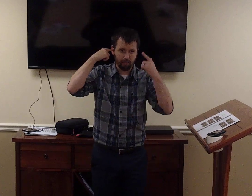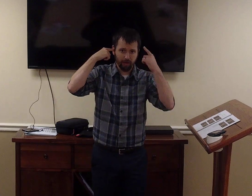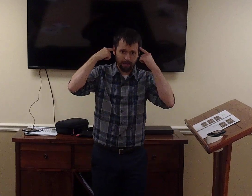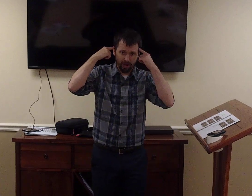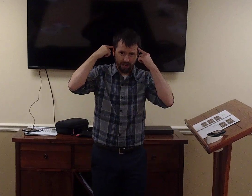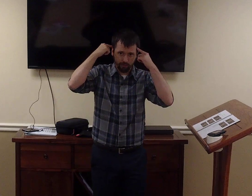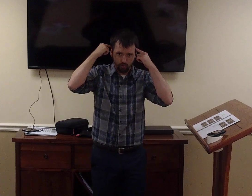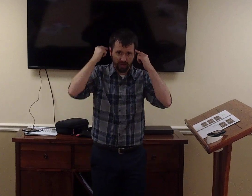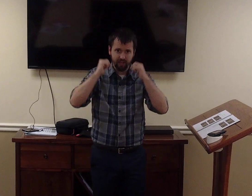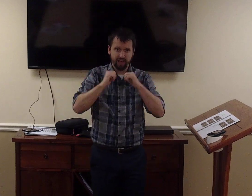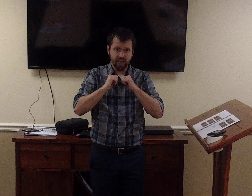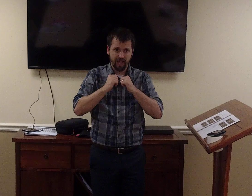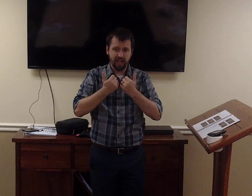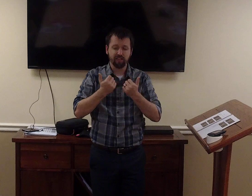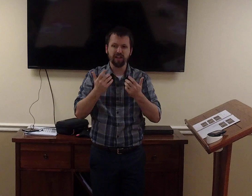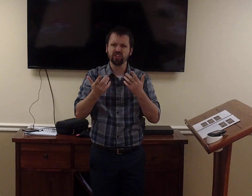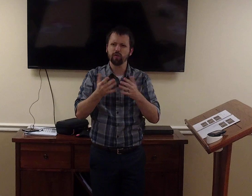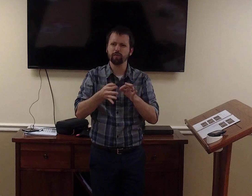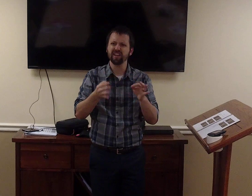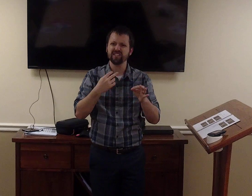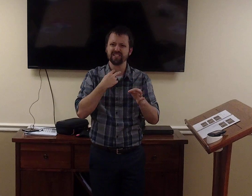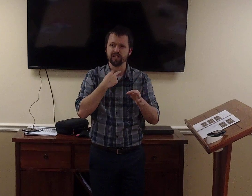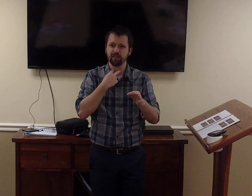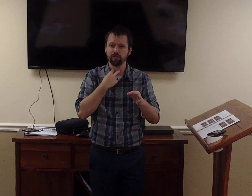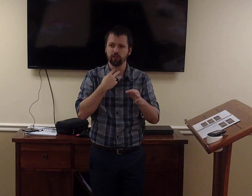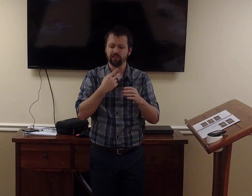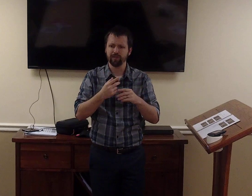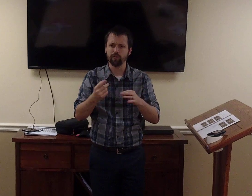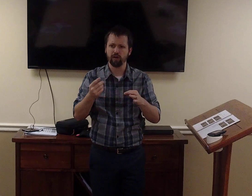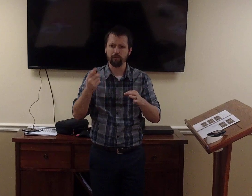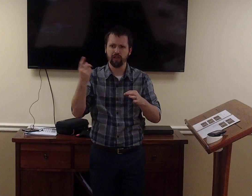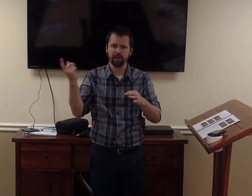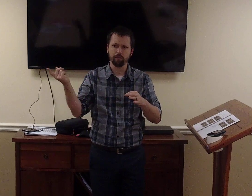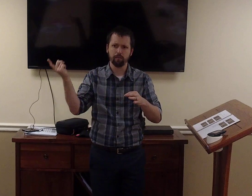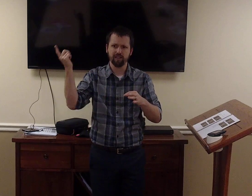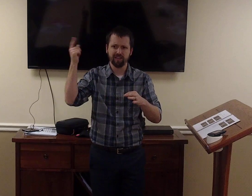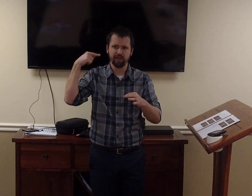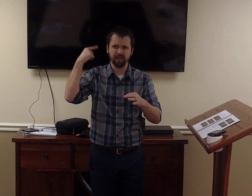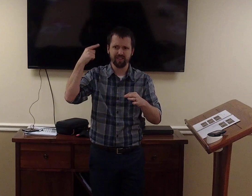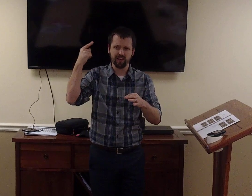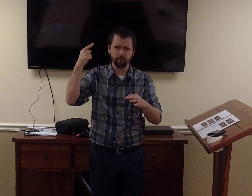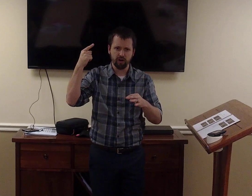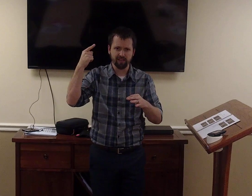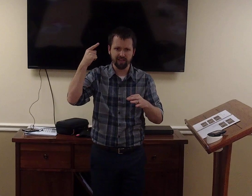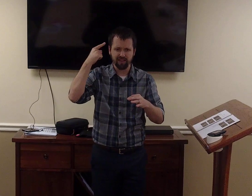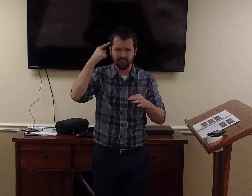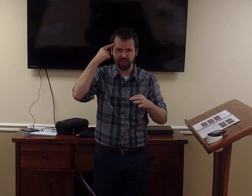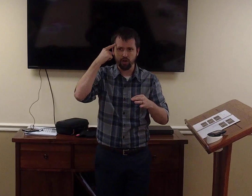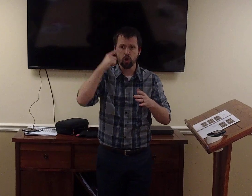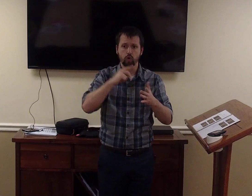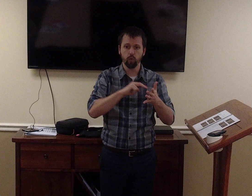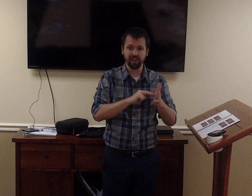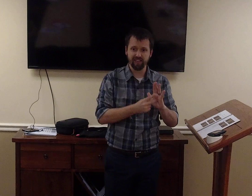my mind I'm going, especially when I'm getting stuck. If there's something where I'm like, it's taking me a second to process, I think, what does that